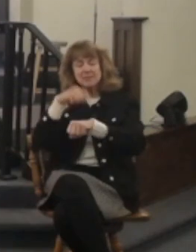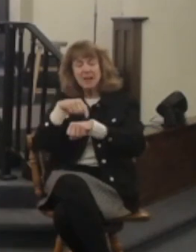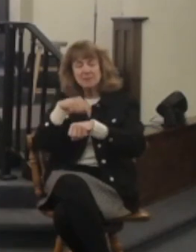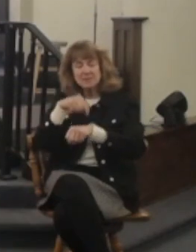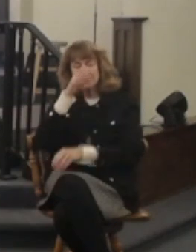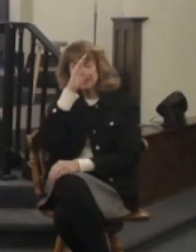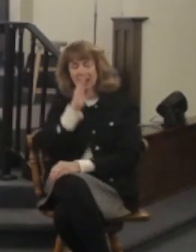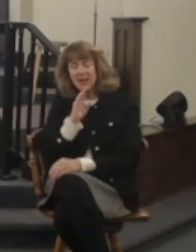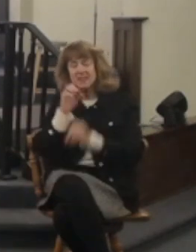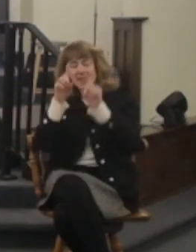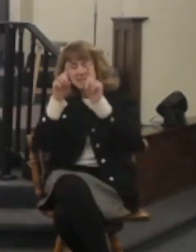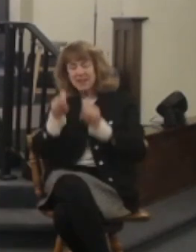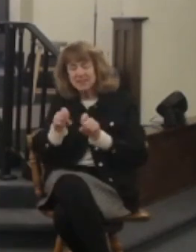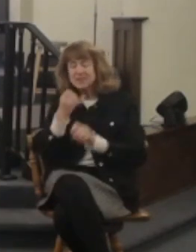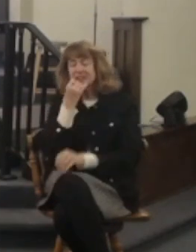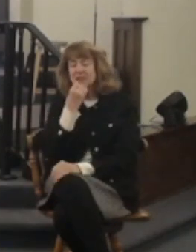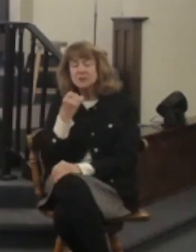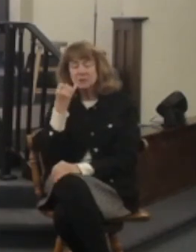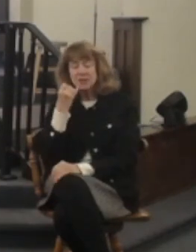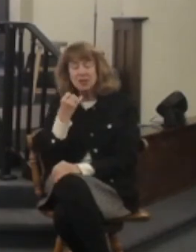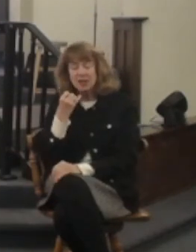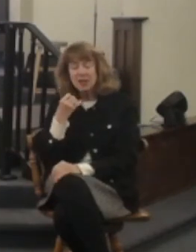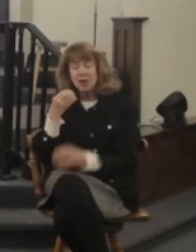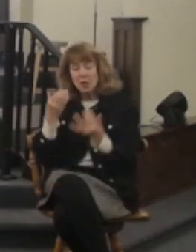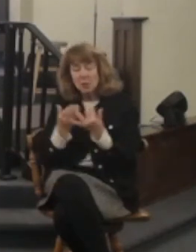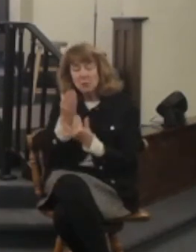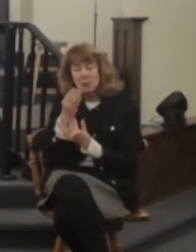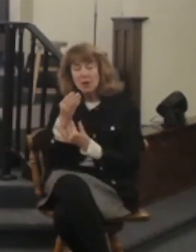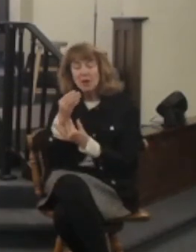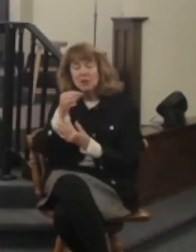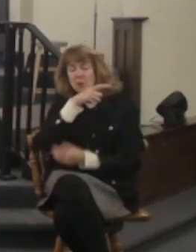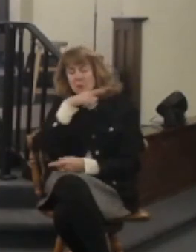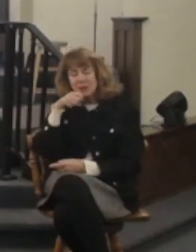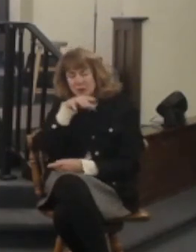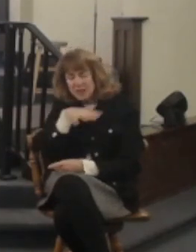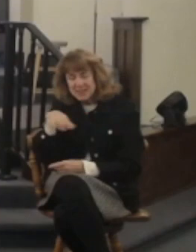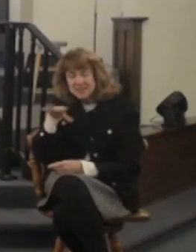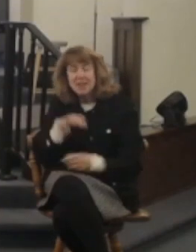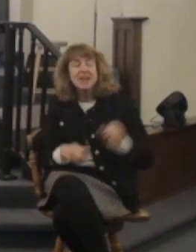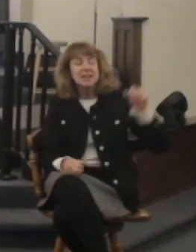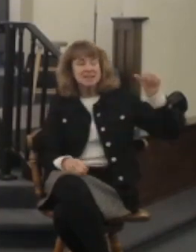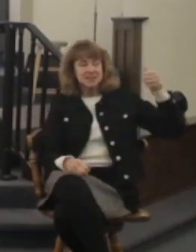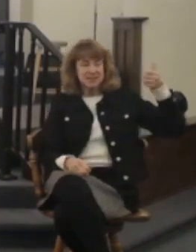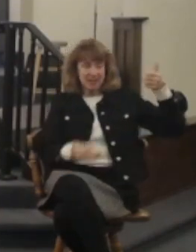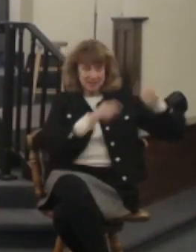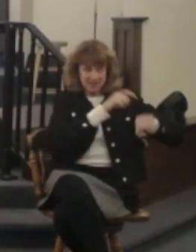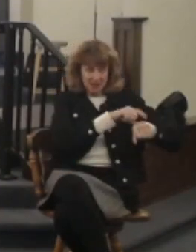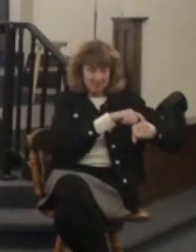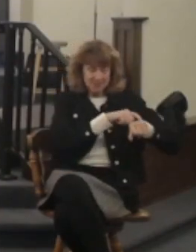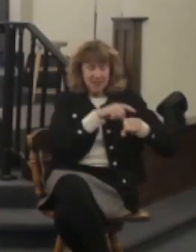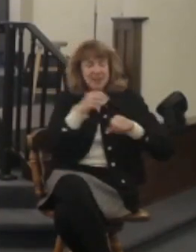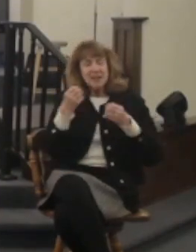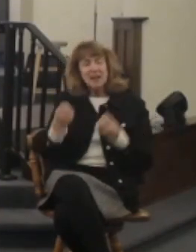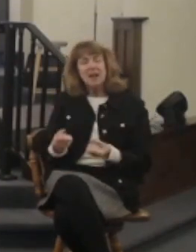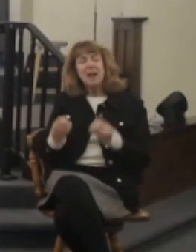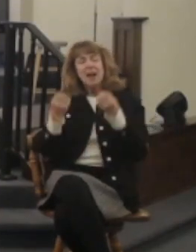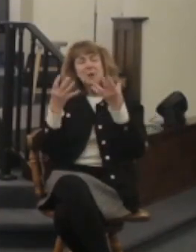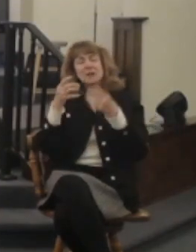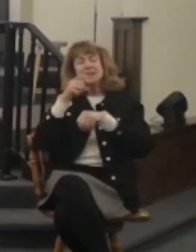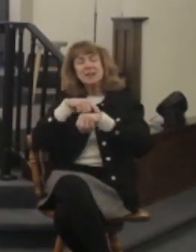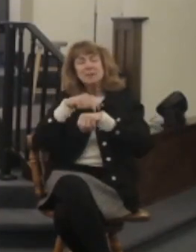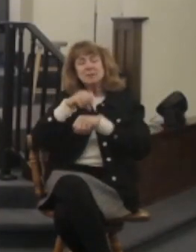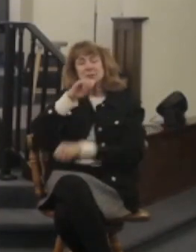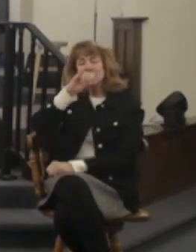God test Israel while they were in the wilderness? 10. That's right. How many times were Jacob's wages